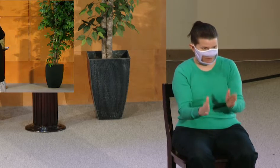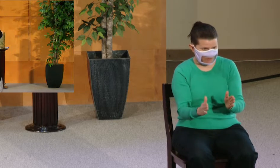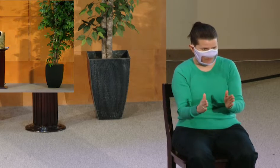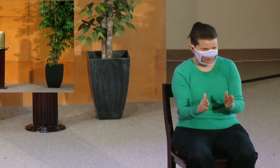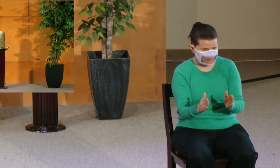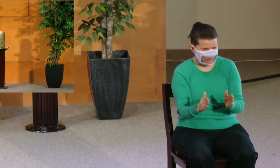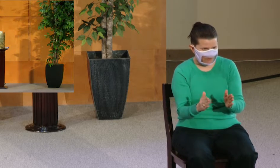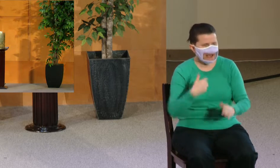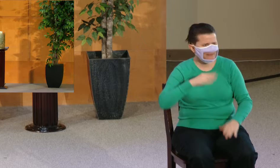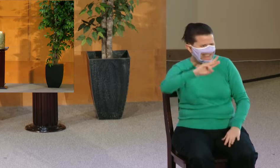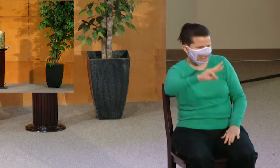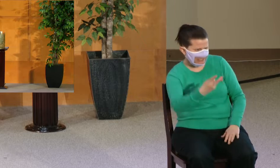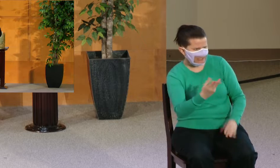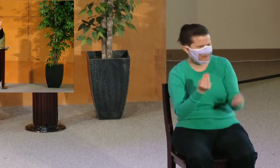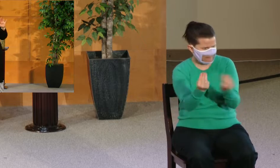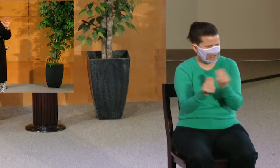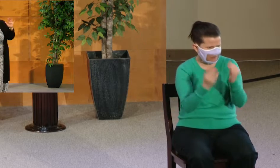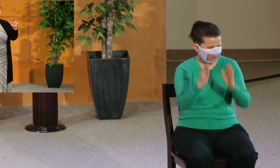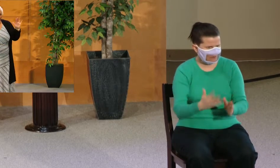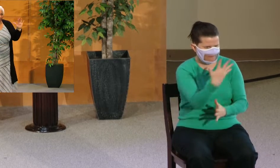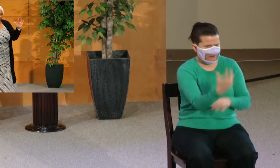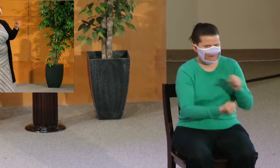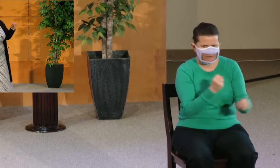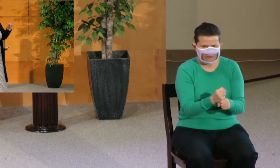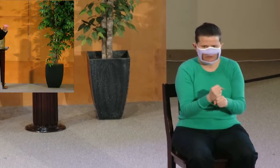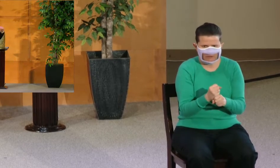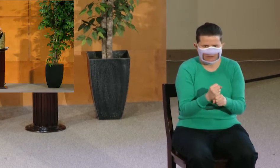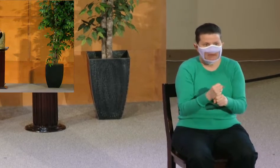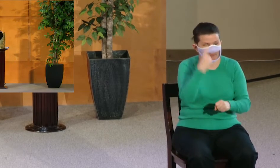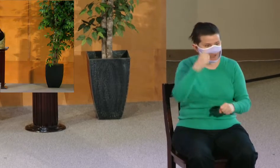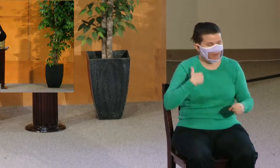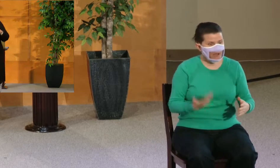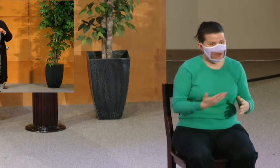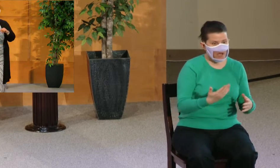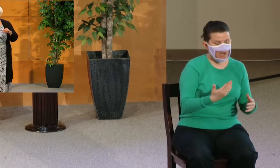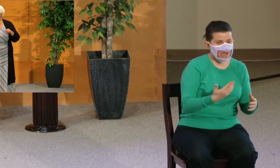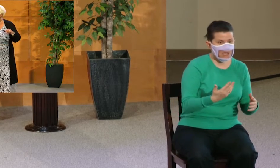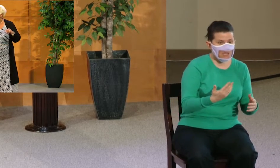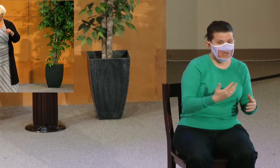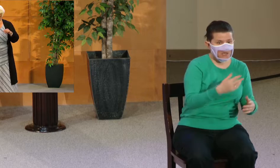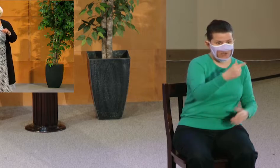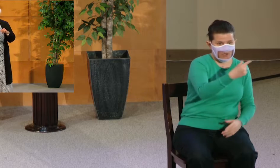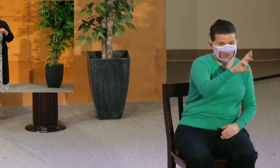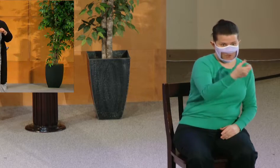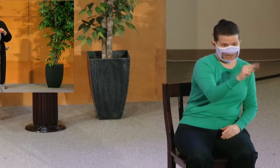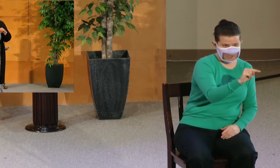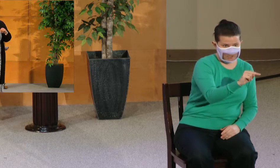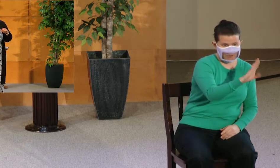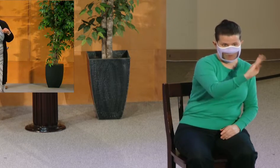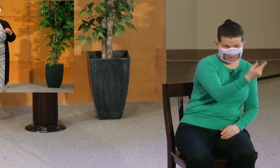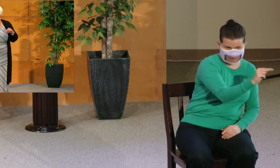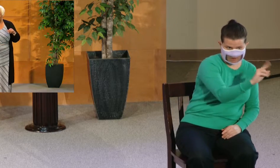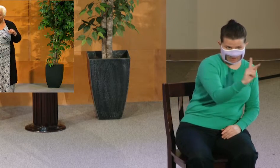6th minister you've had in 5 years, right? Because the Grandins came in, so that's Brian and